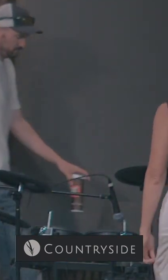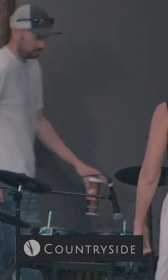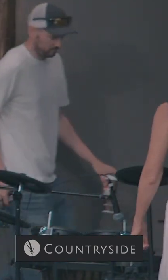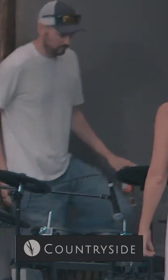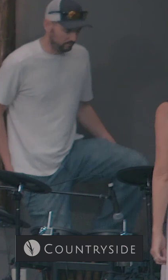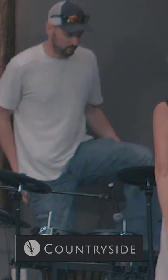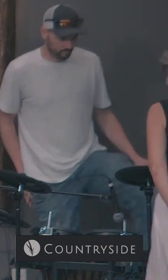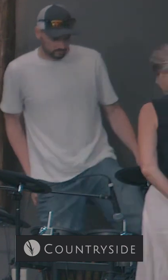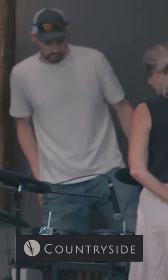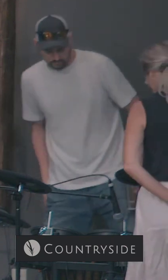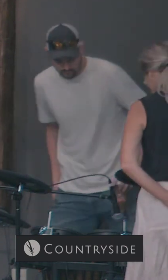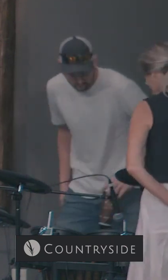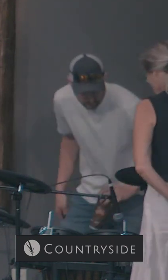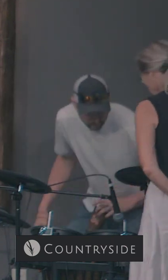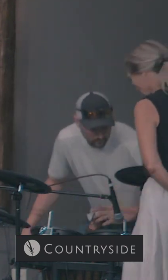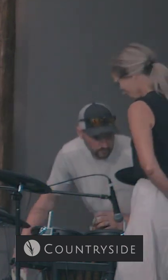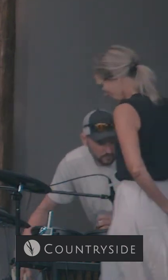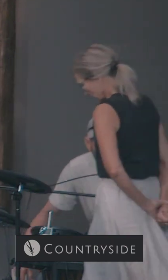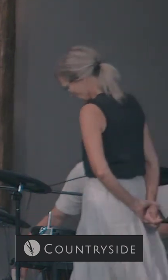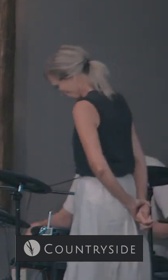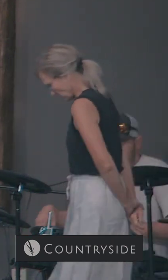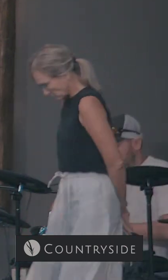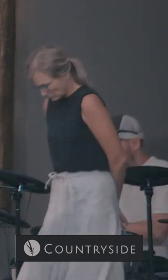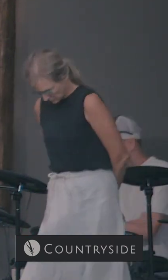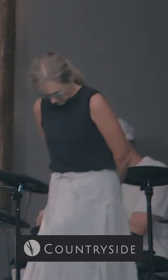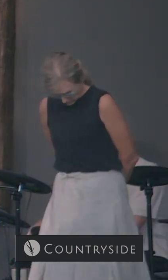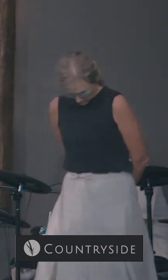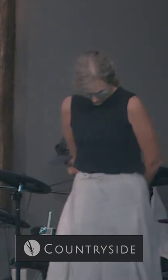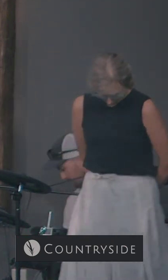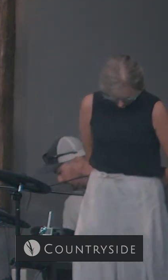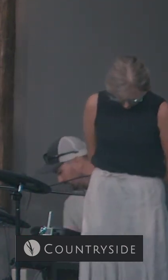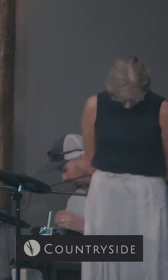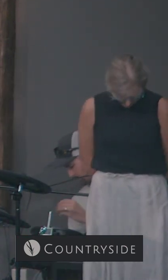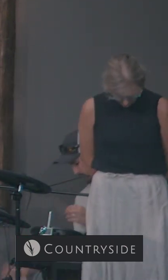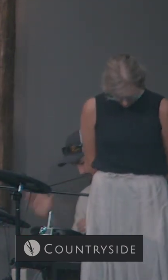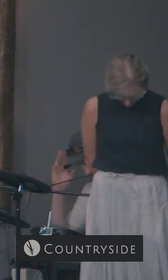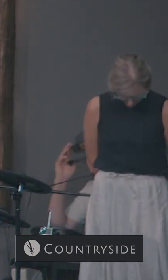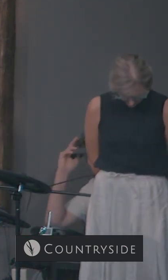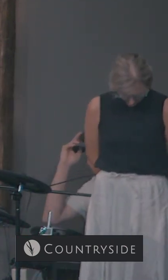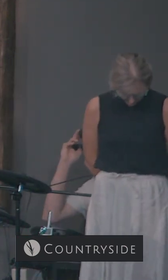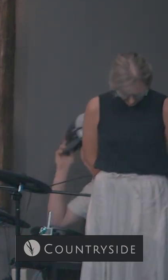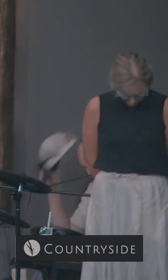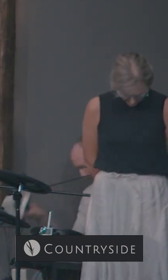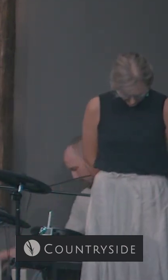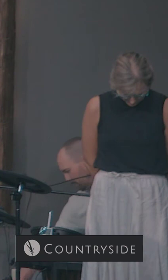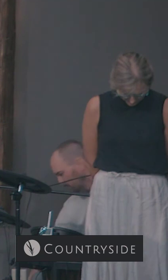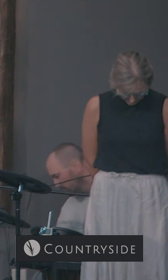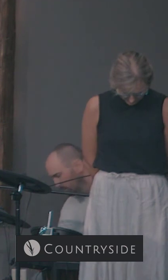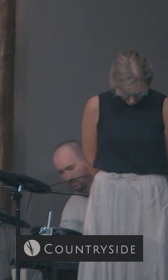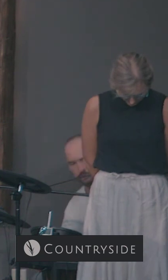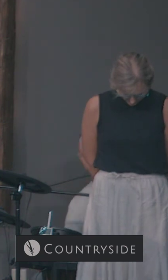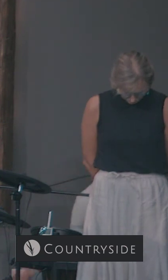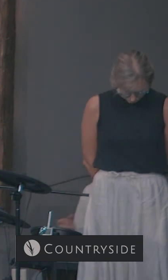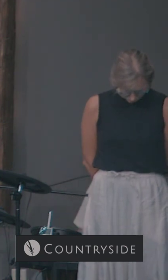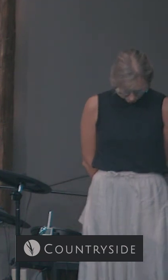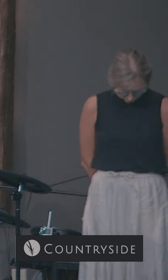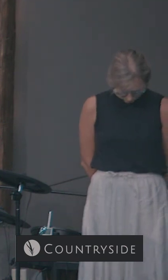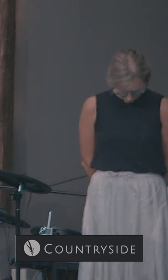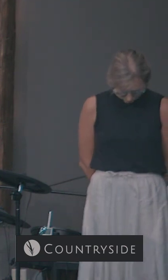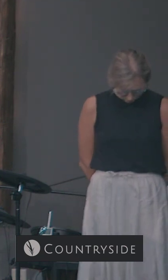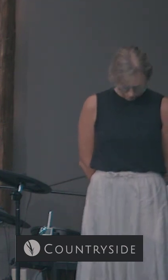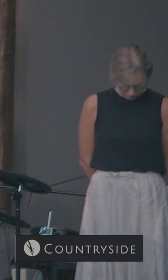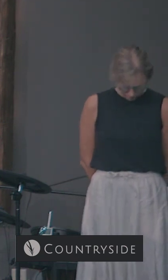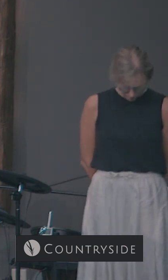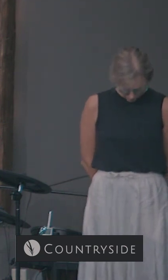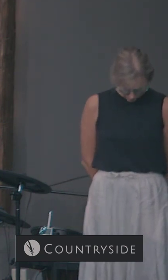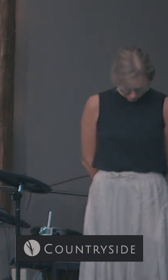And just as Micah in chapter 1 wants the whole world to pay attention to what is happening to Israel,